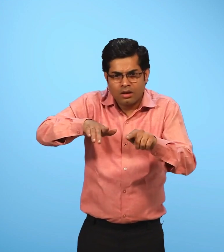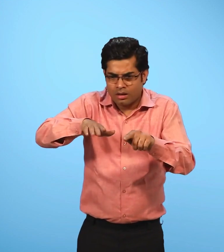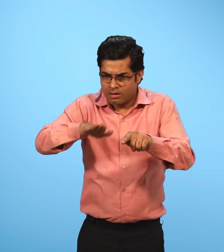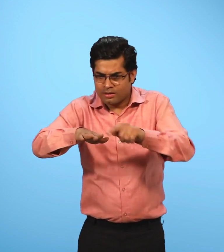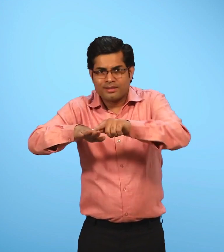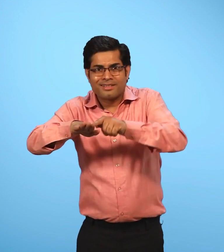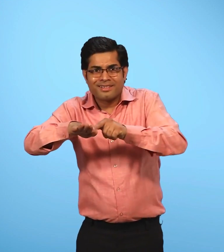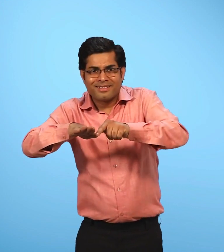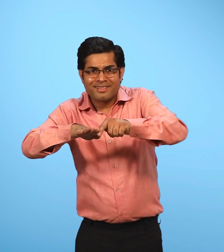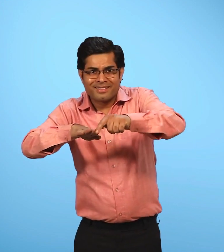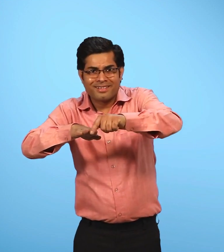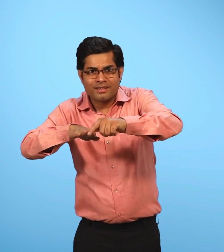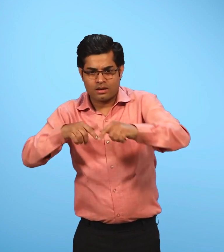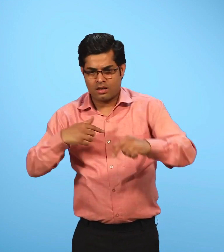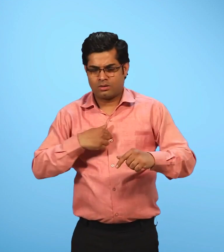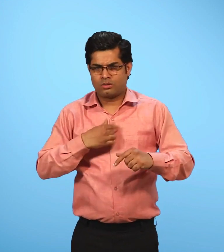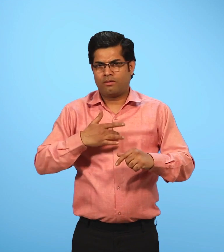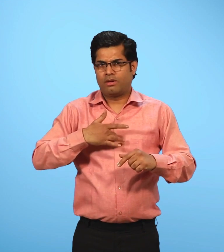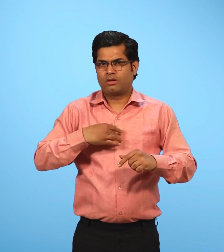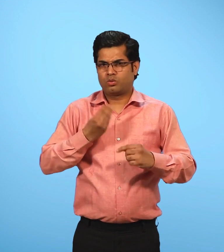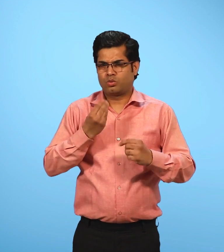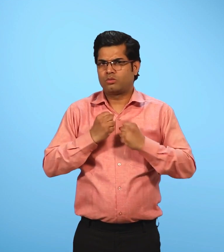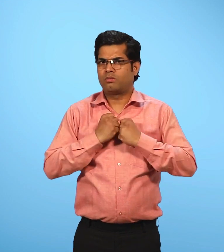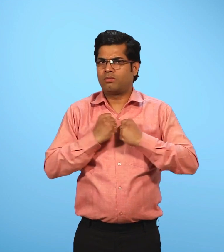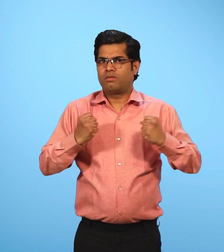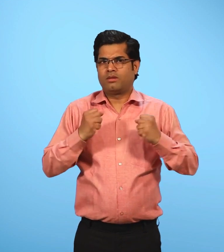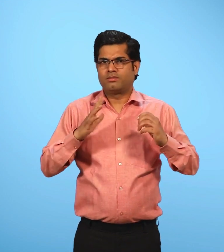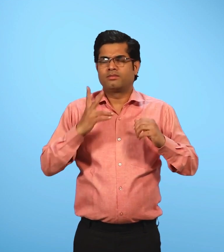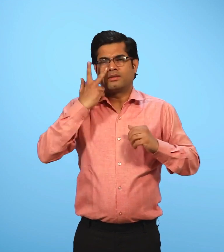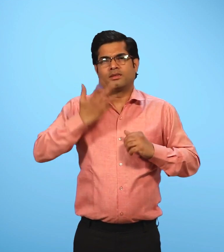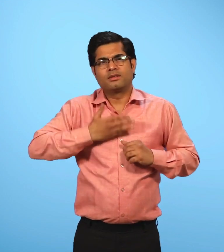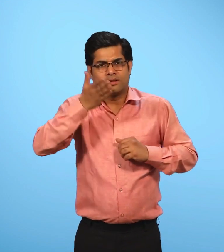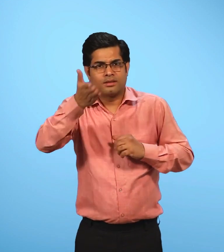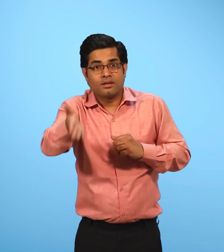and began going out to investigate.